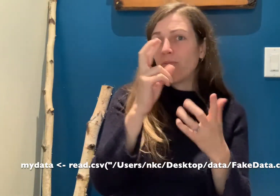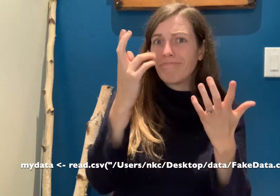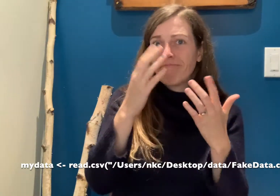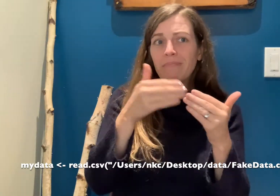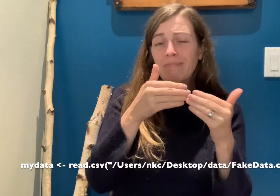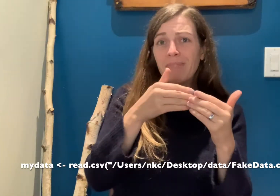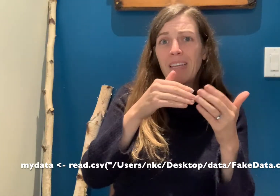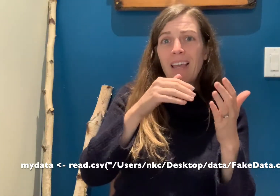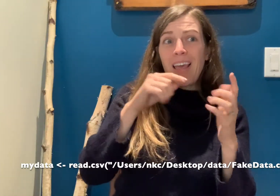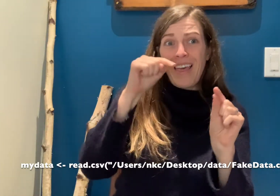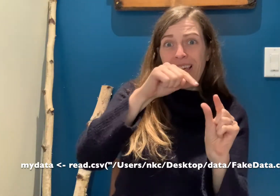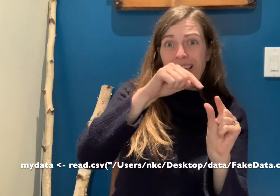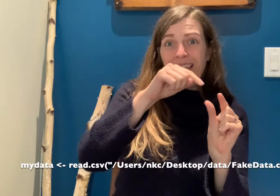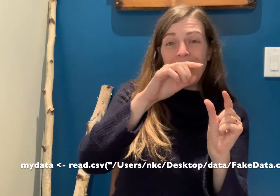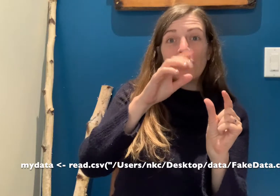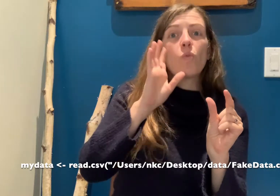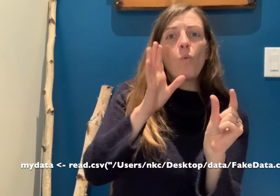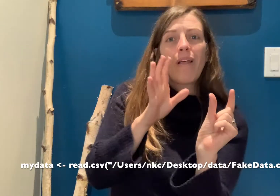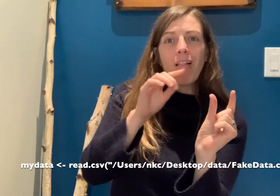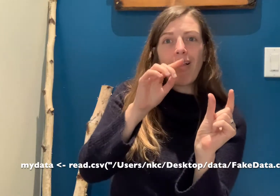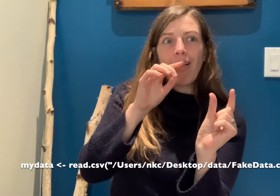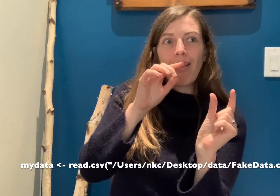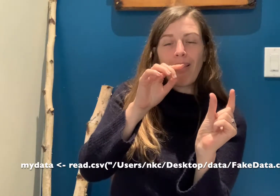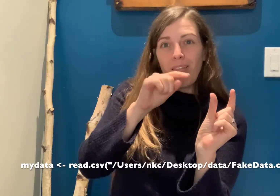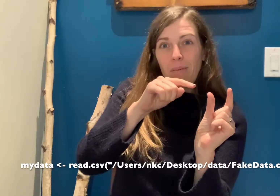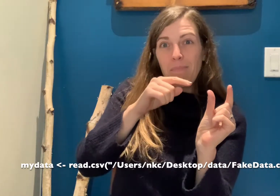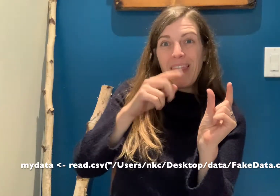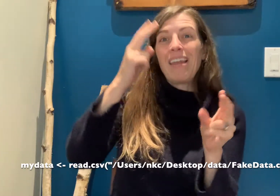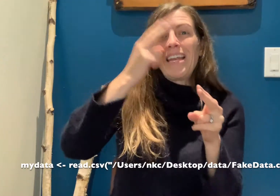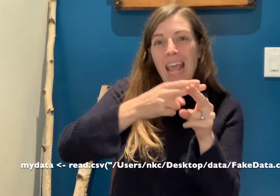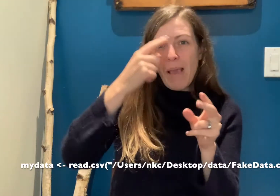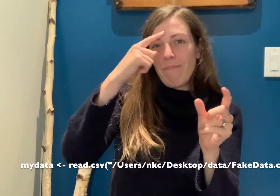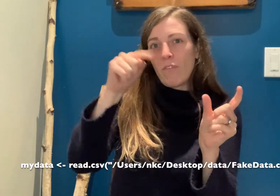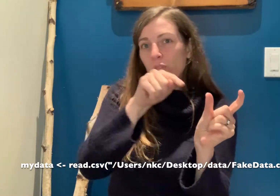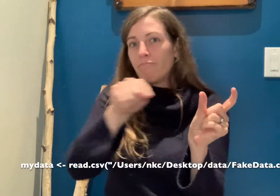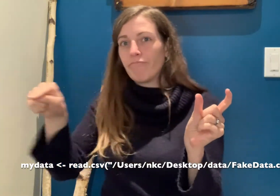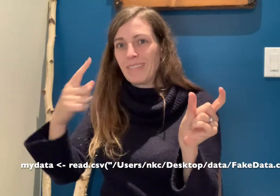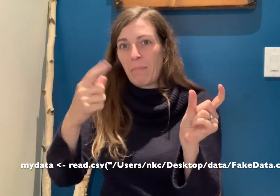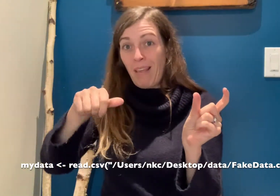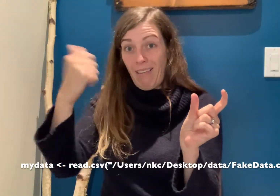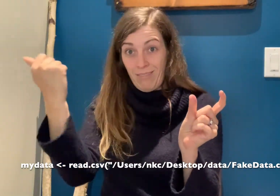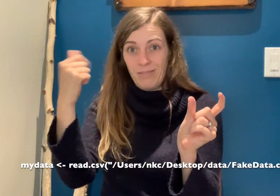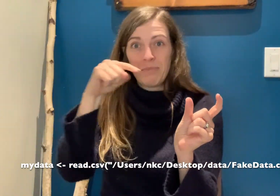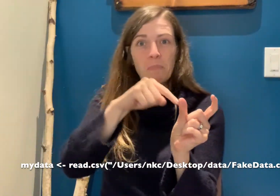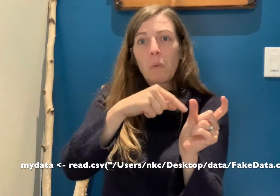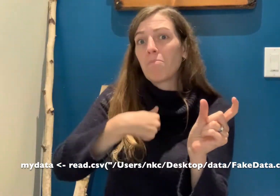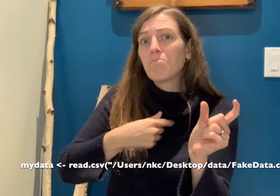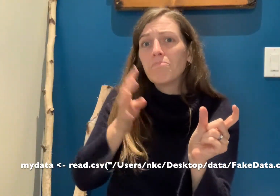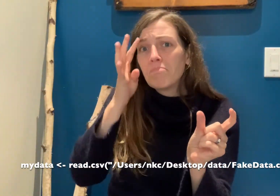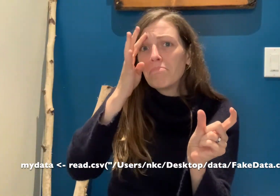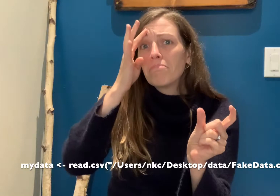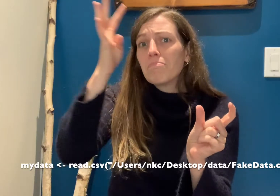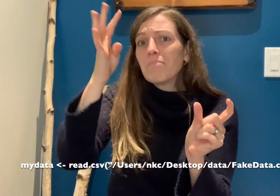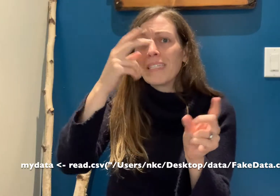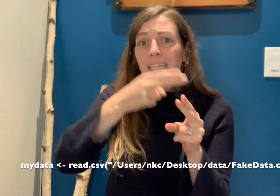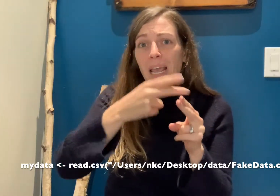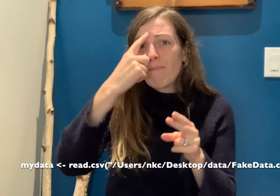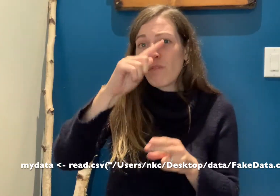a word, something like that, that now once you assign it to something,